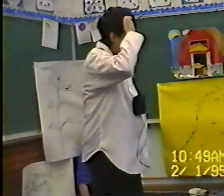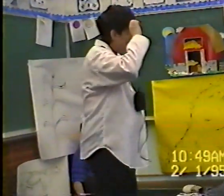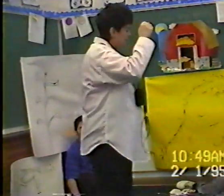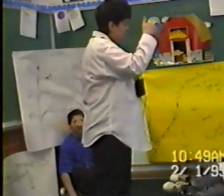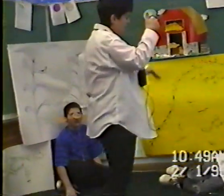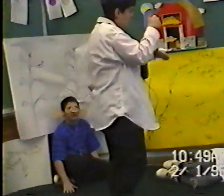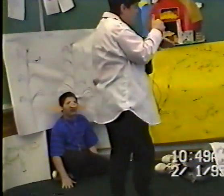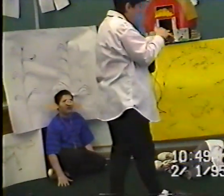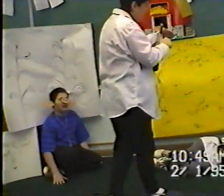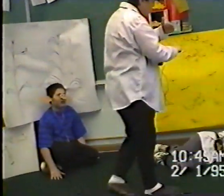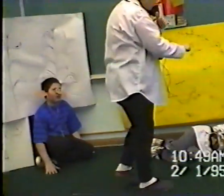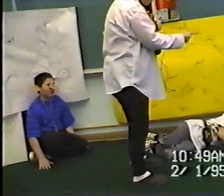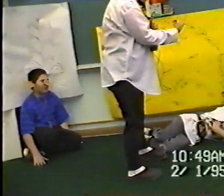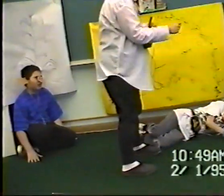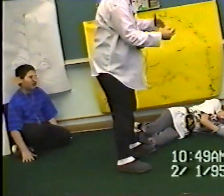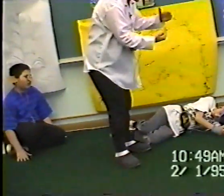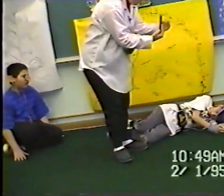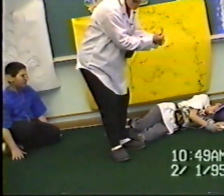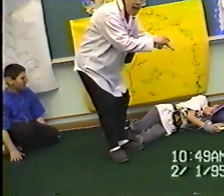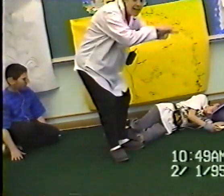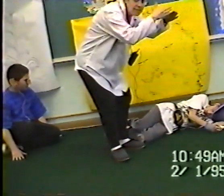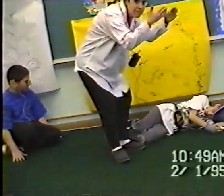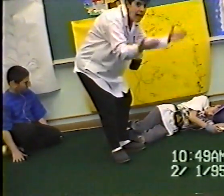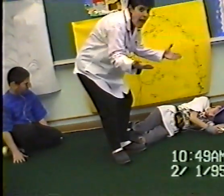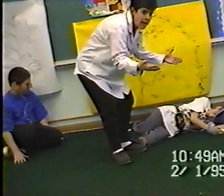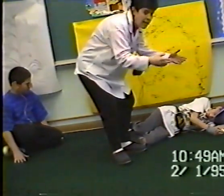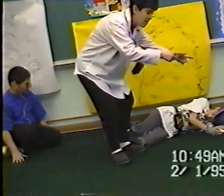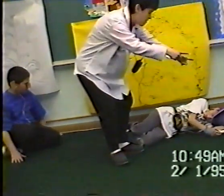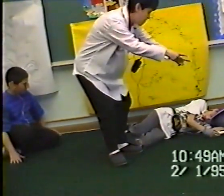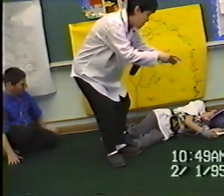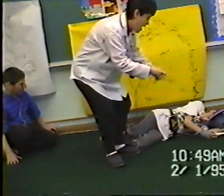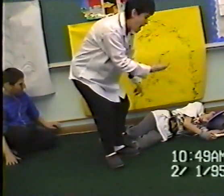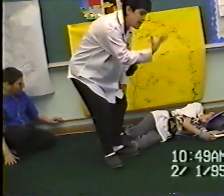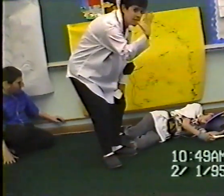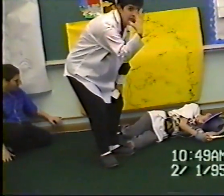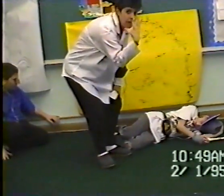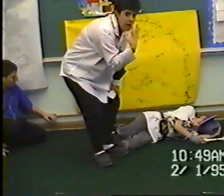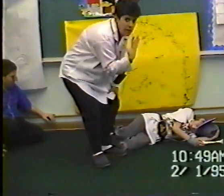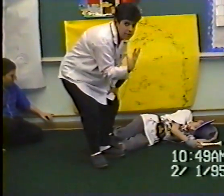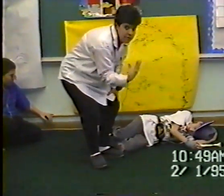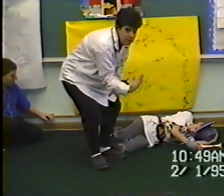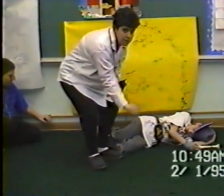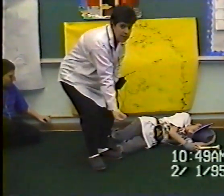He's under the haystack, fast asleep.